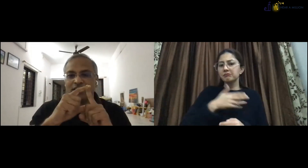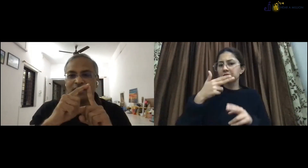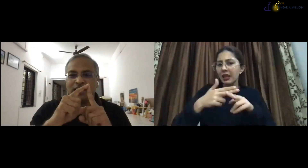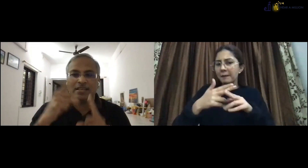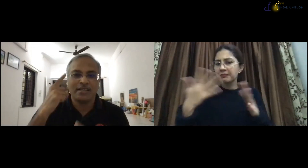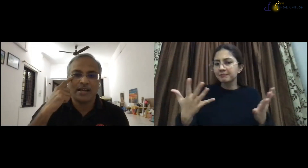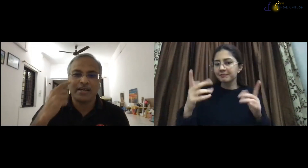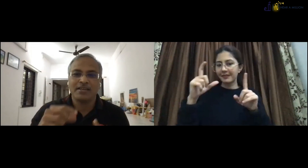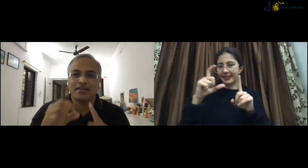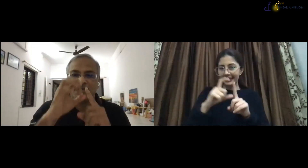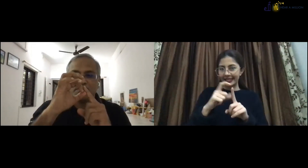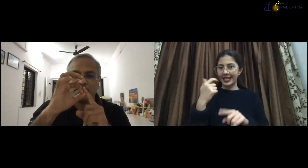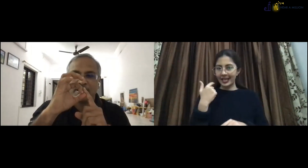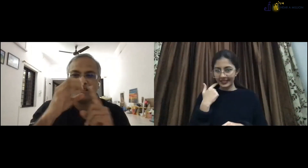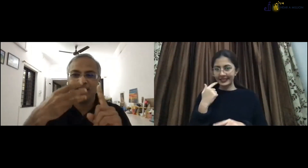see, Dipesh,